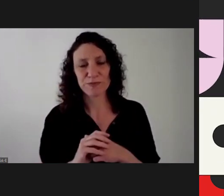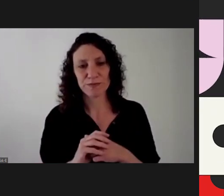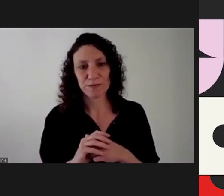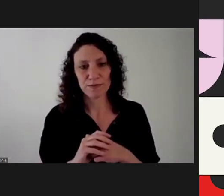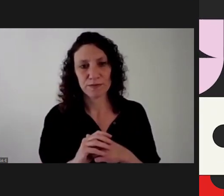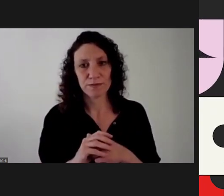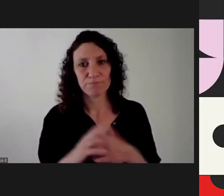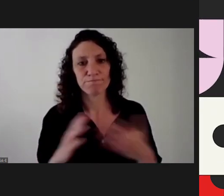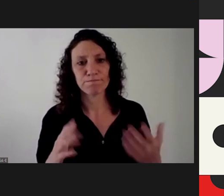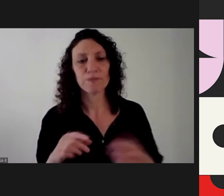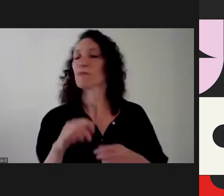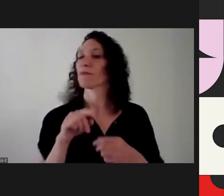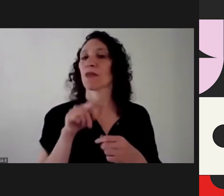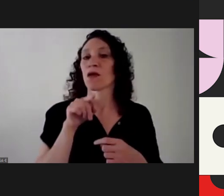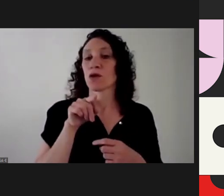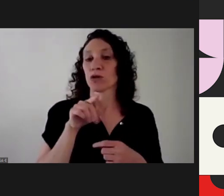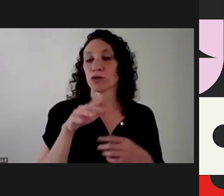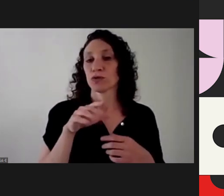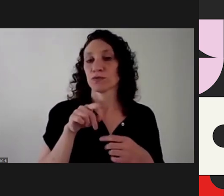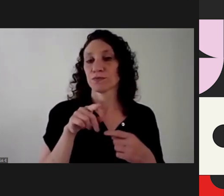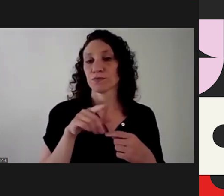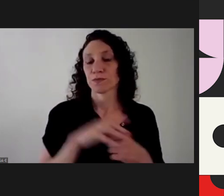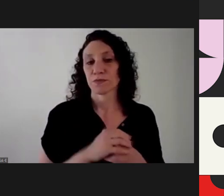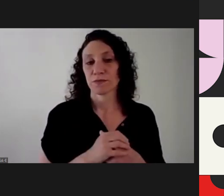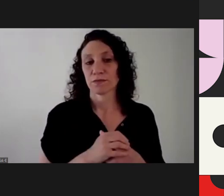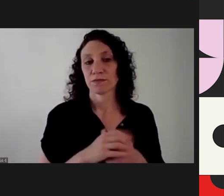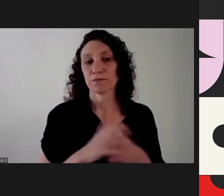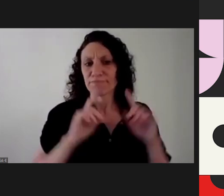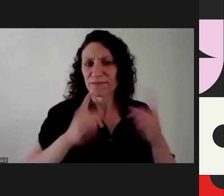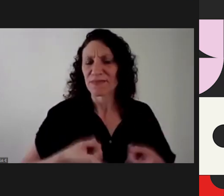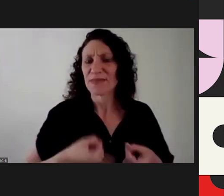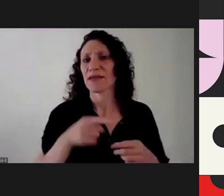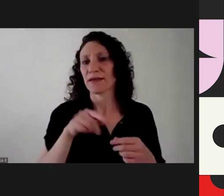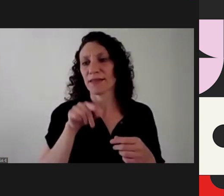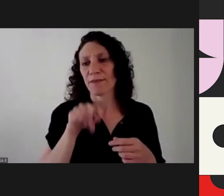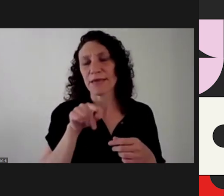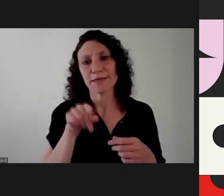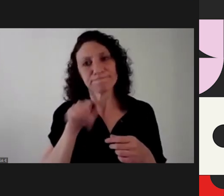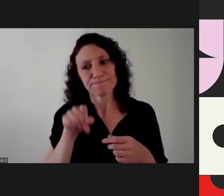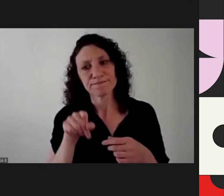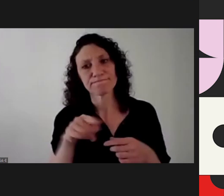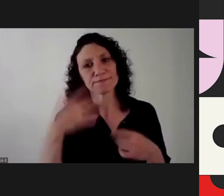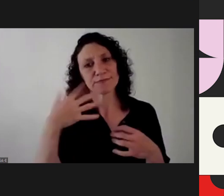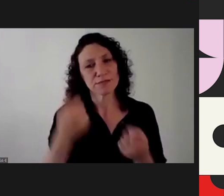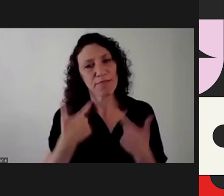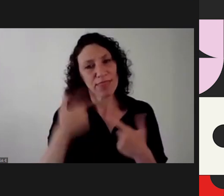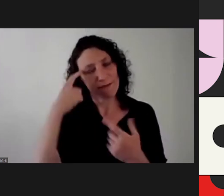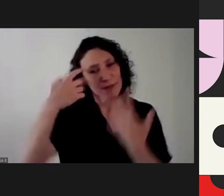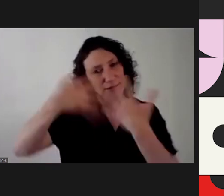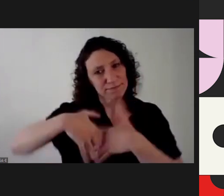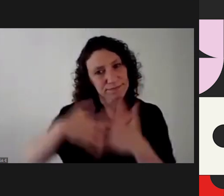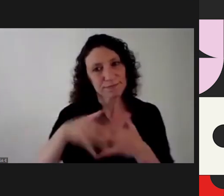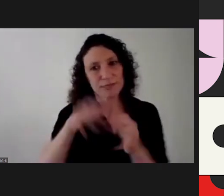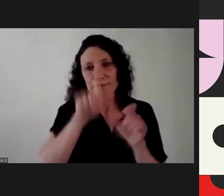poetic freedom of a critic that is being called upon